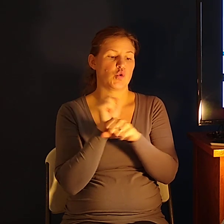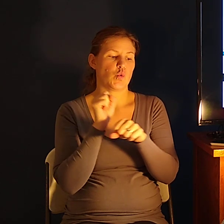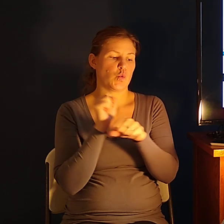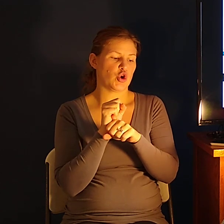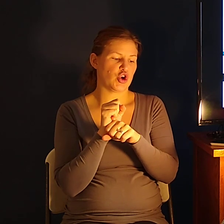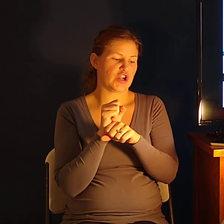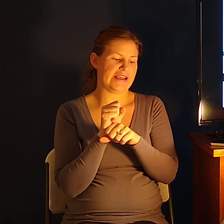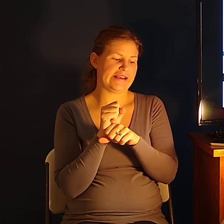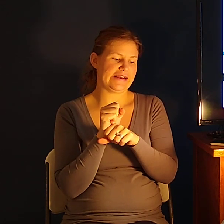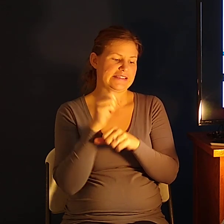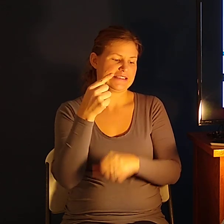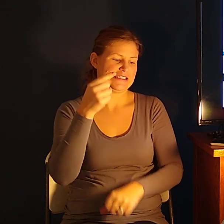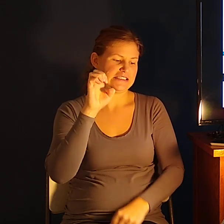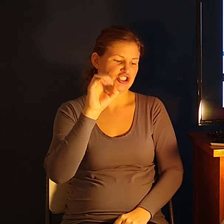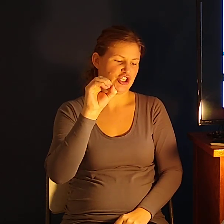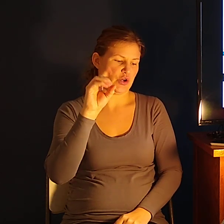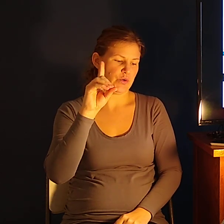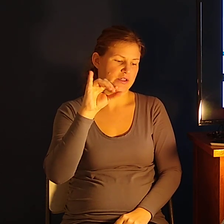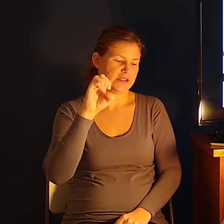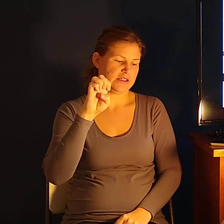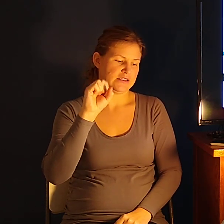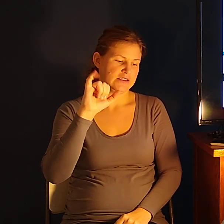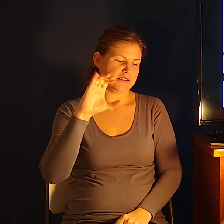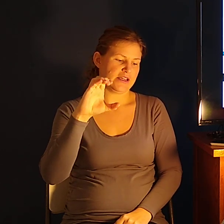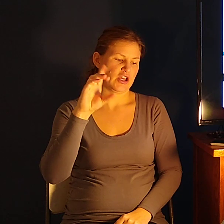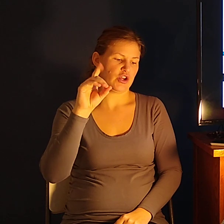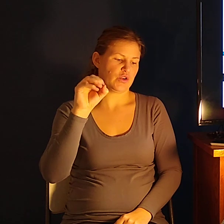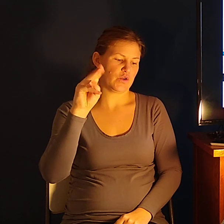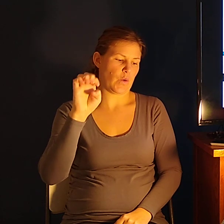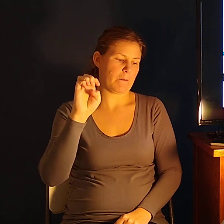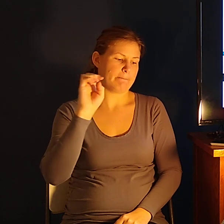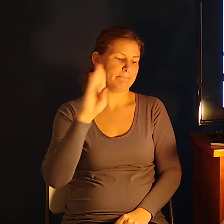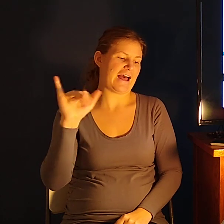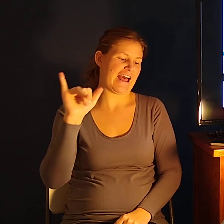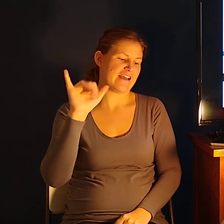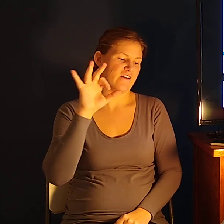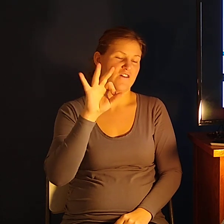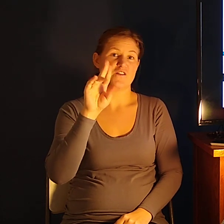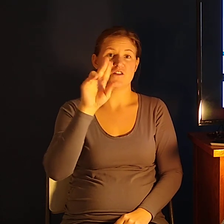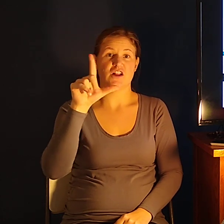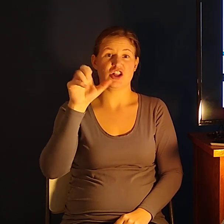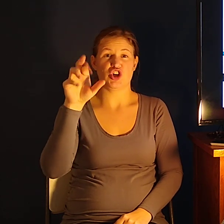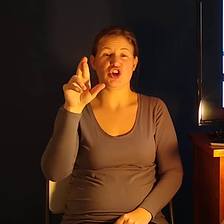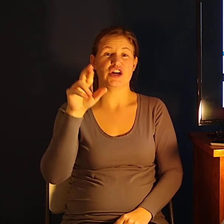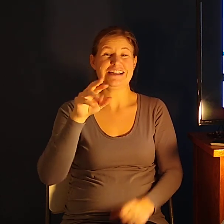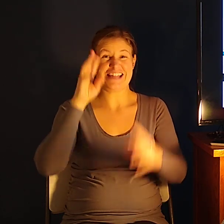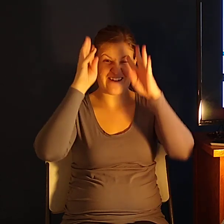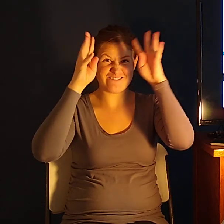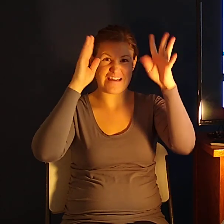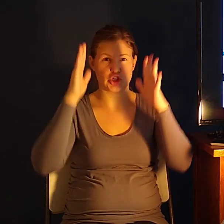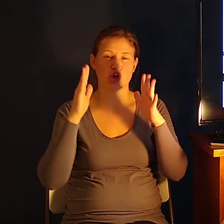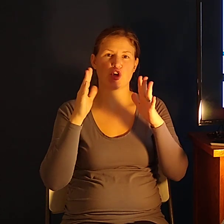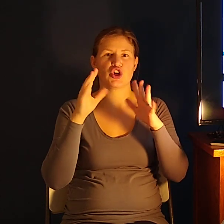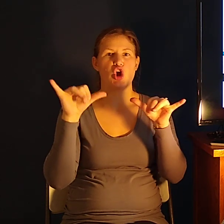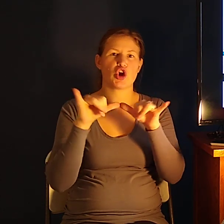geodesic dome by Buckminster Fuller. He's an inventor, an architect, and a